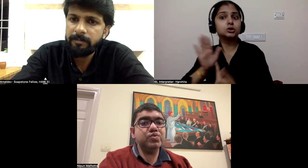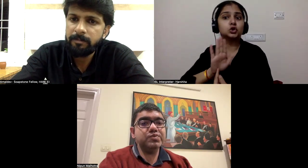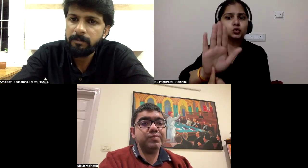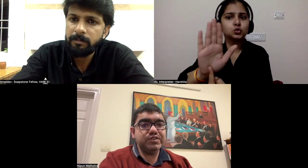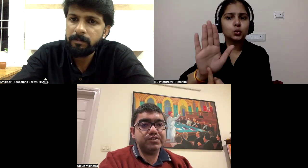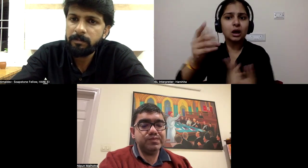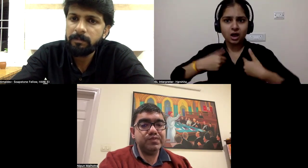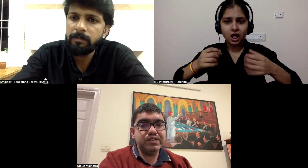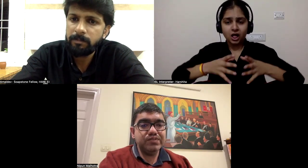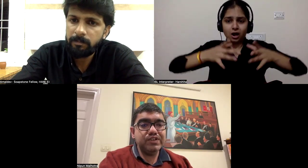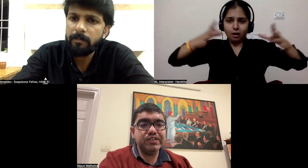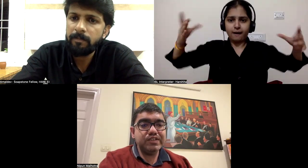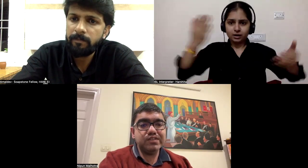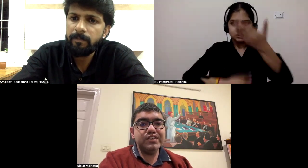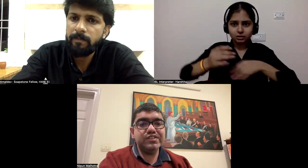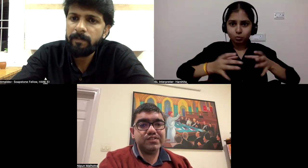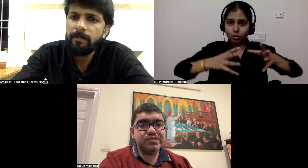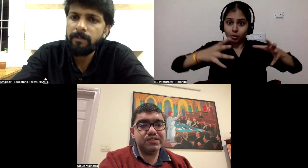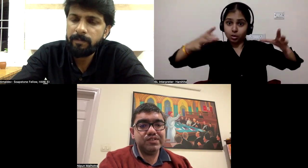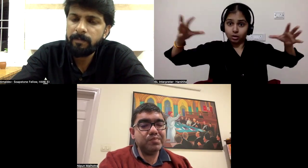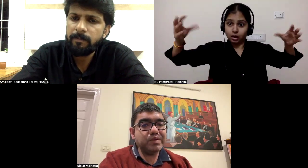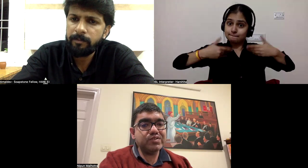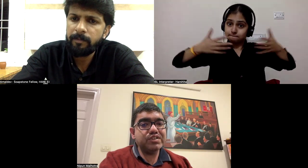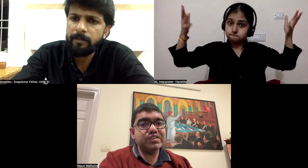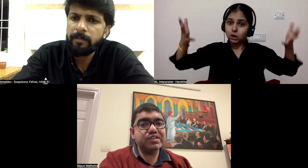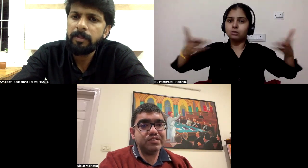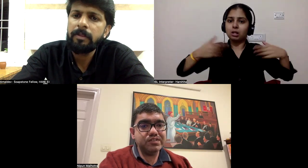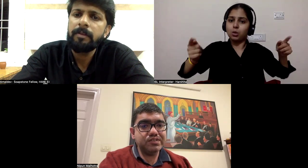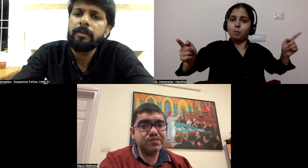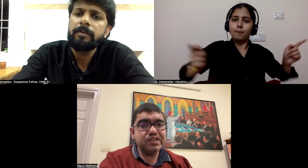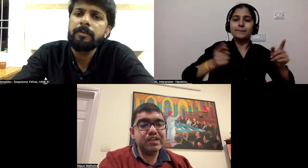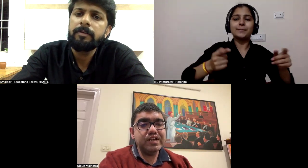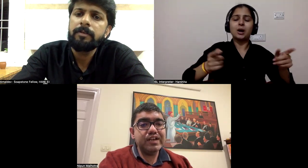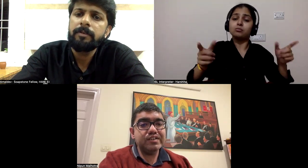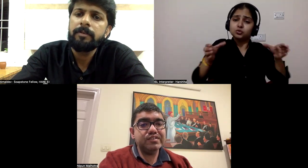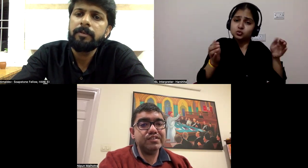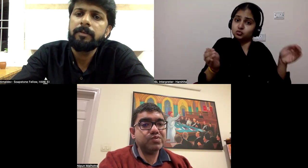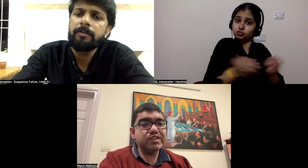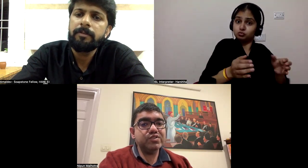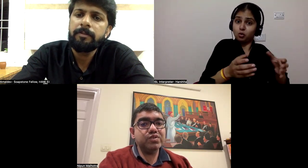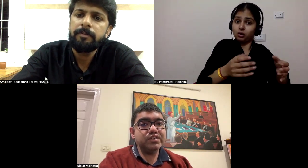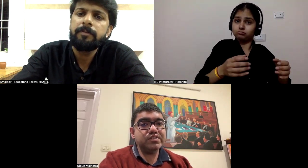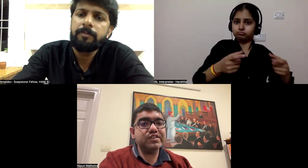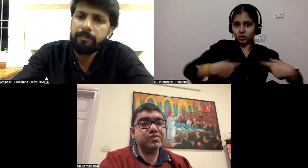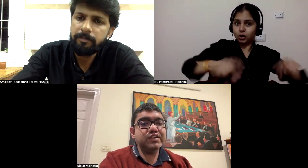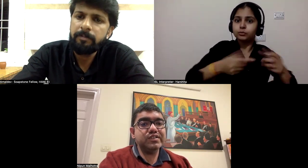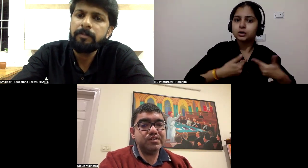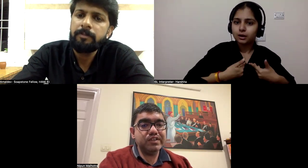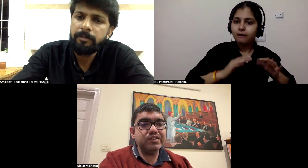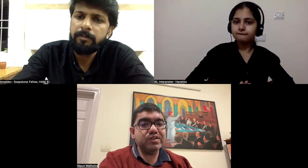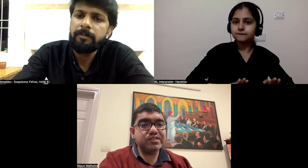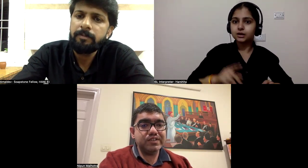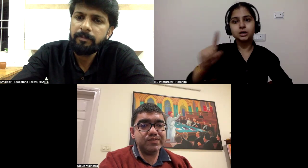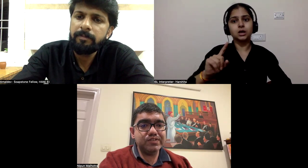are a huge population. We are India's largest minority in that sense, and it's only at your own risk that you